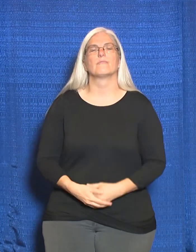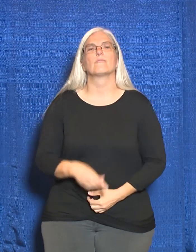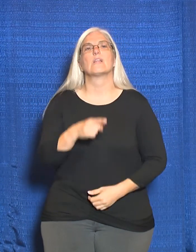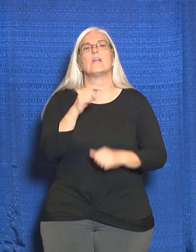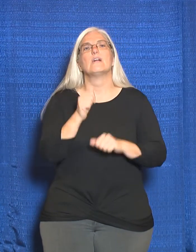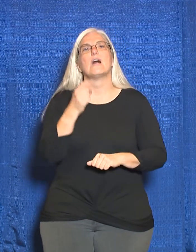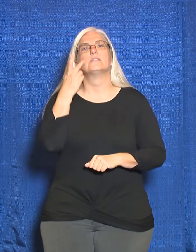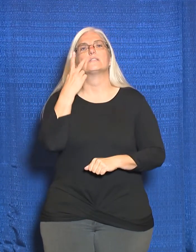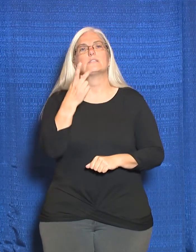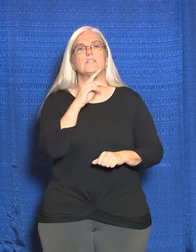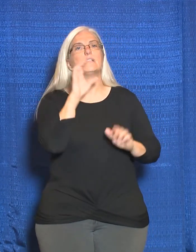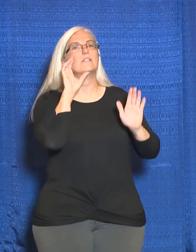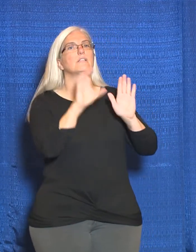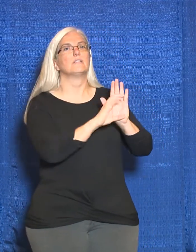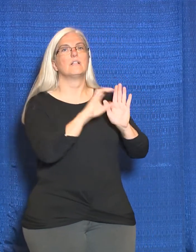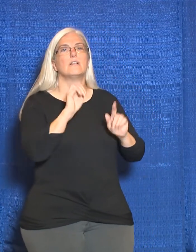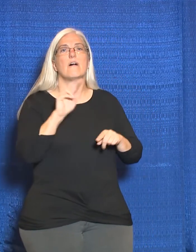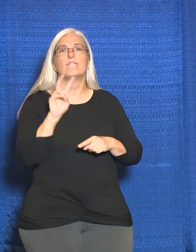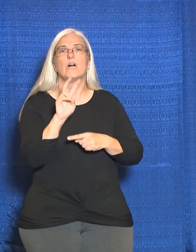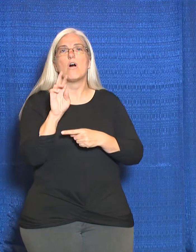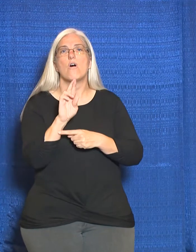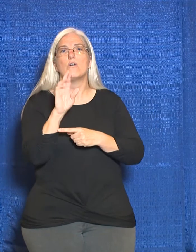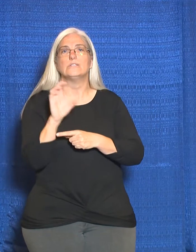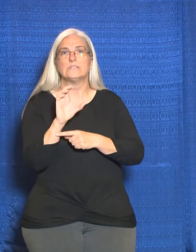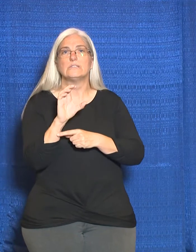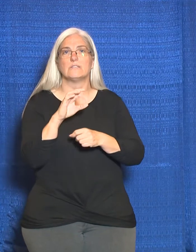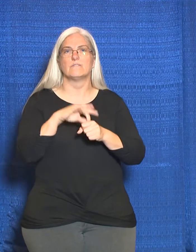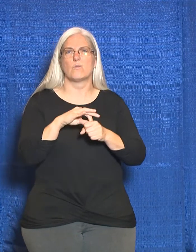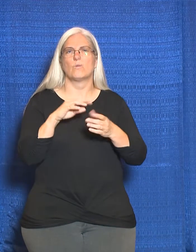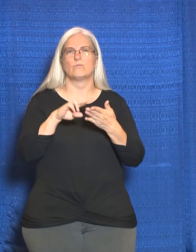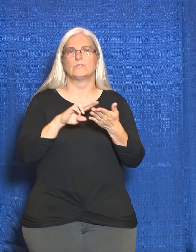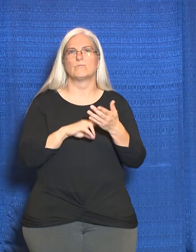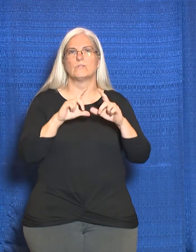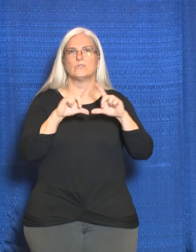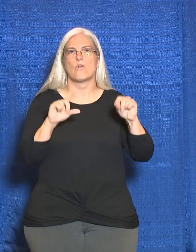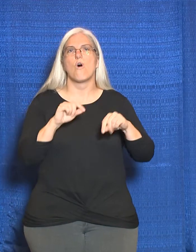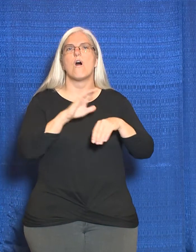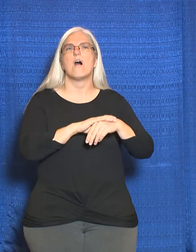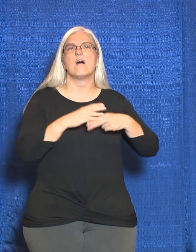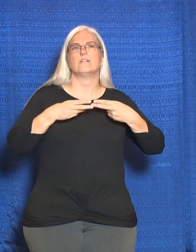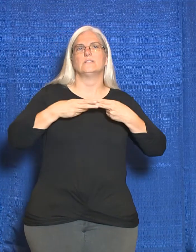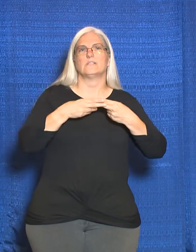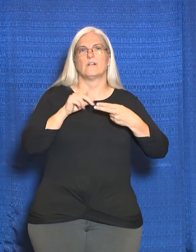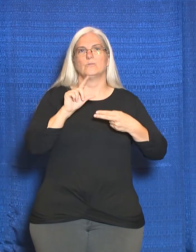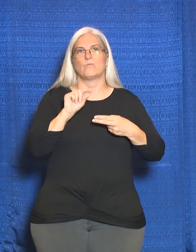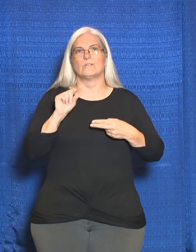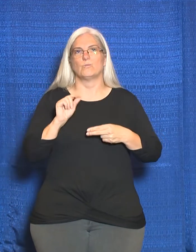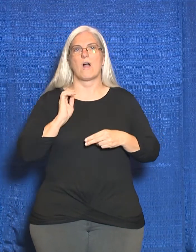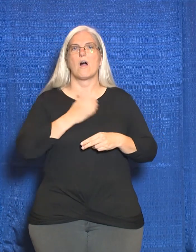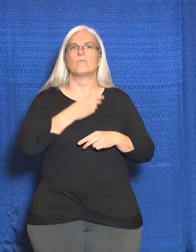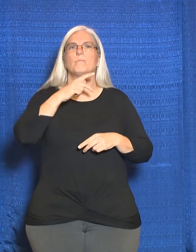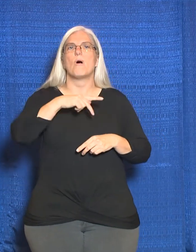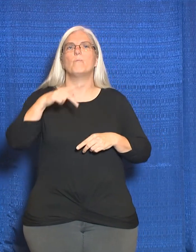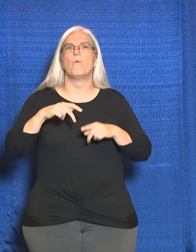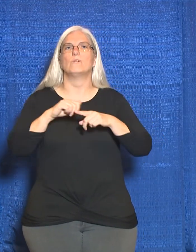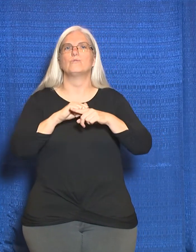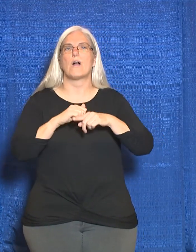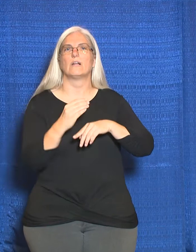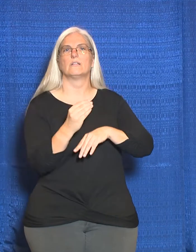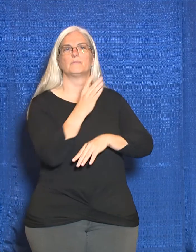You can see an image of the VRC on slide 20 of our PowerPoint training presentation.